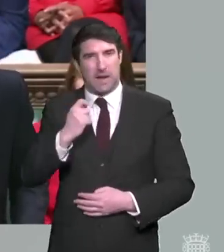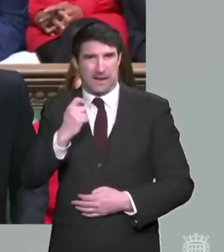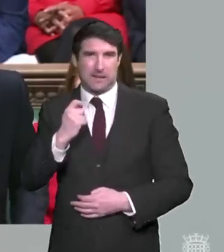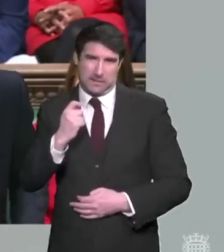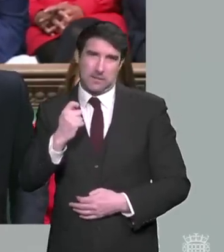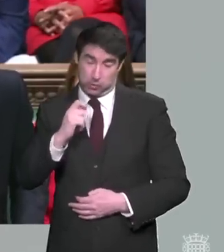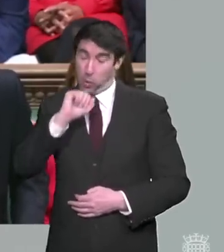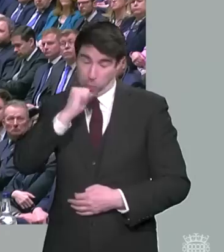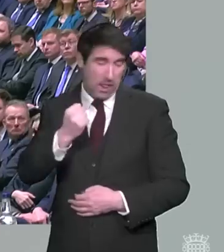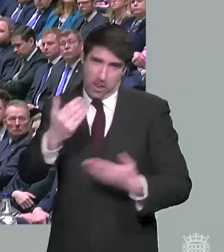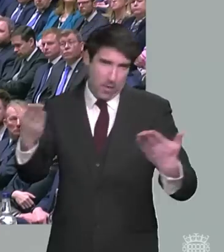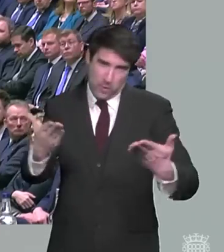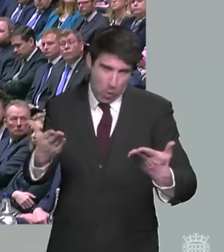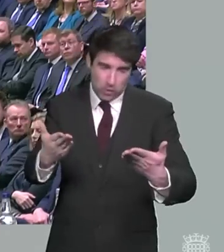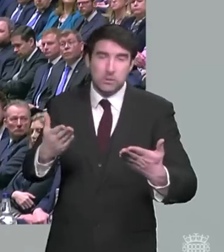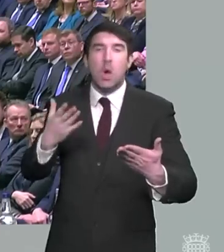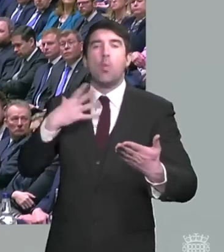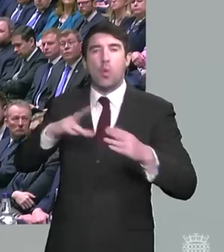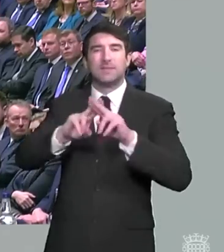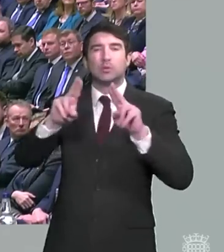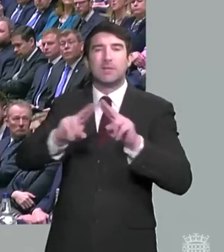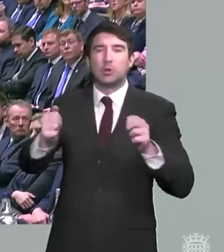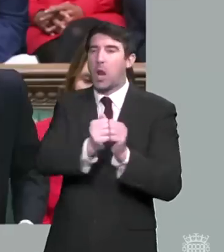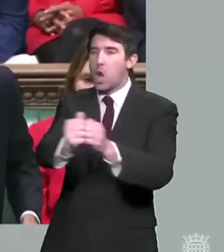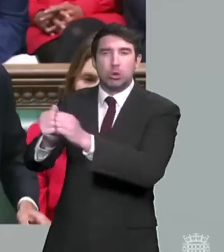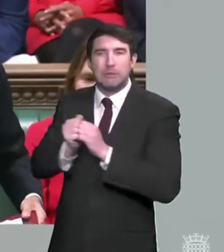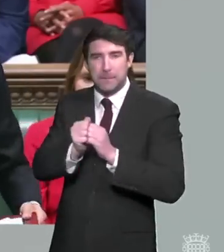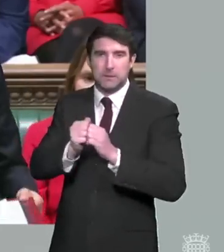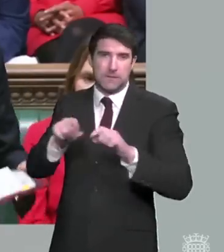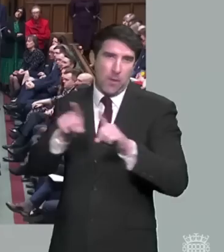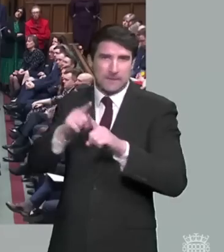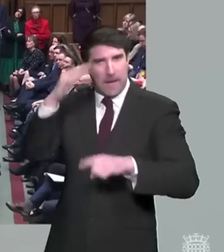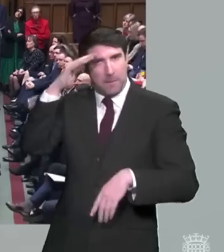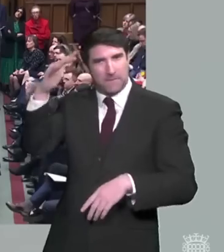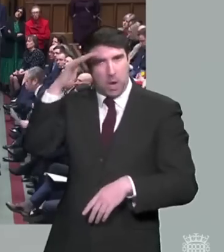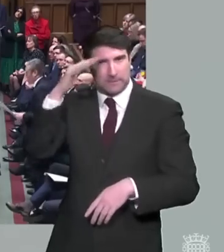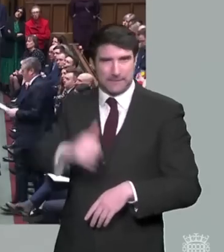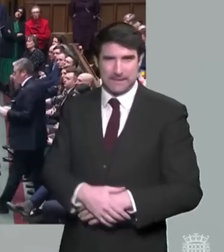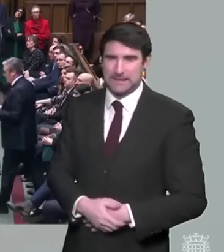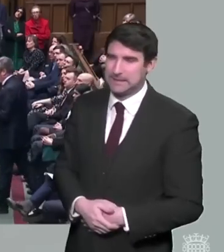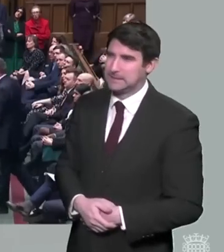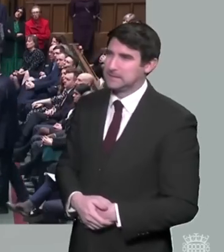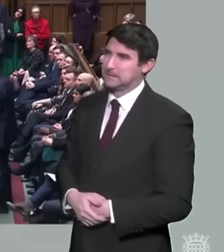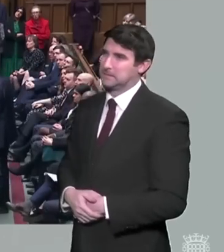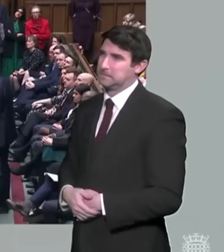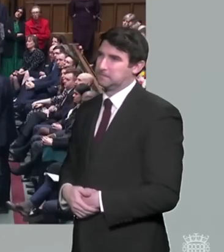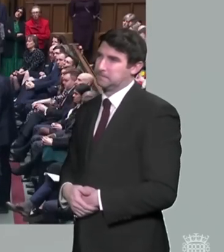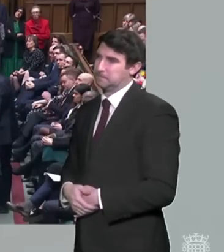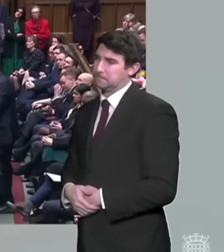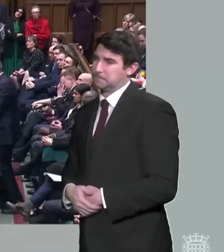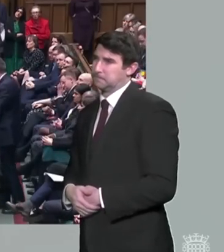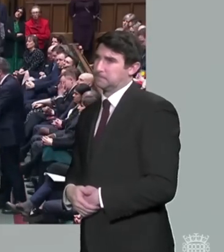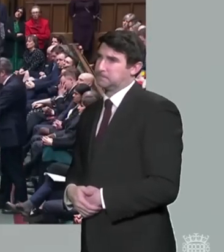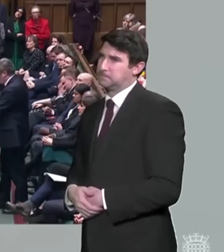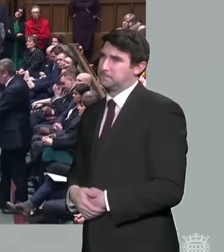Ukrainian reconstruction. Of course, that's something that we all want to see, and we're working with our partners to achieve that. Keir Starmer. Thank you, Mr.